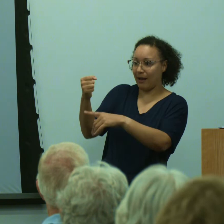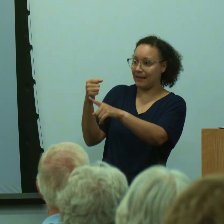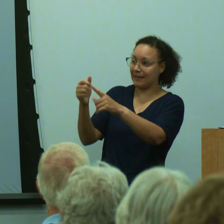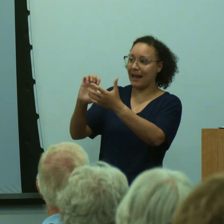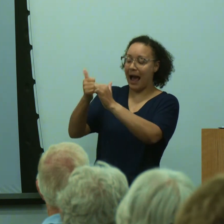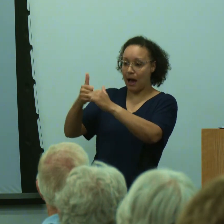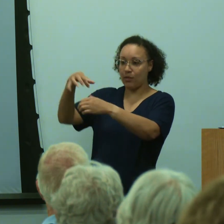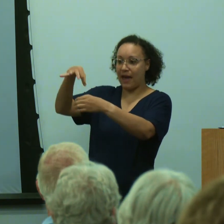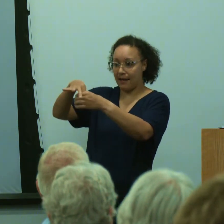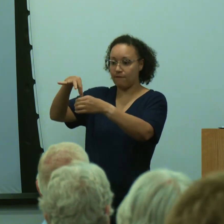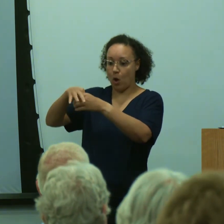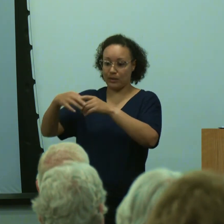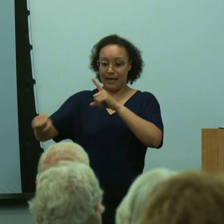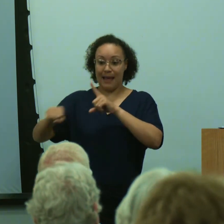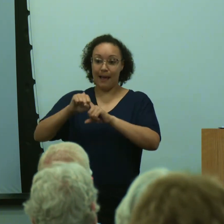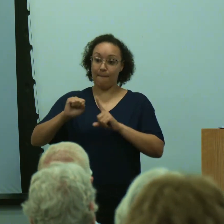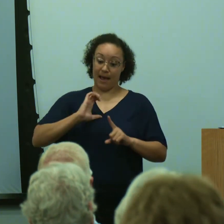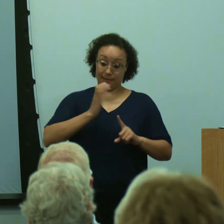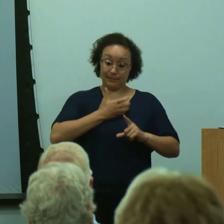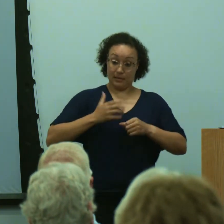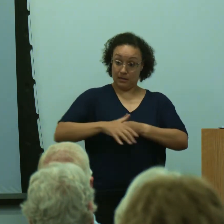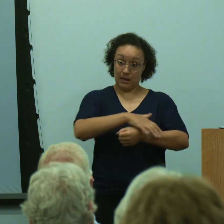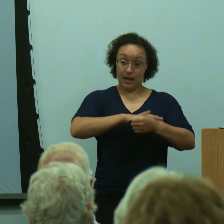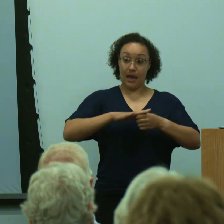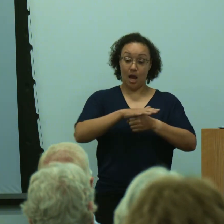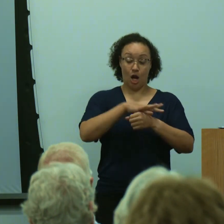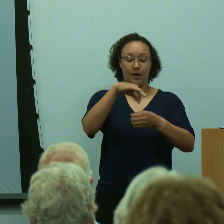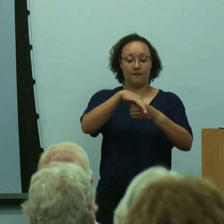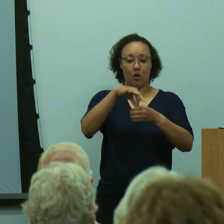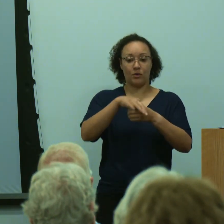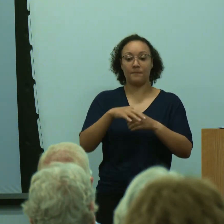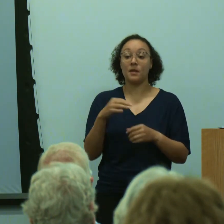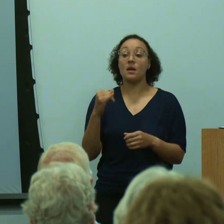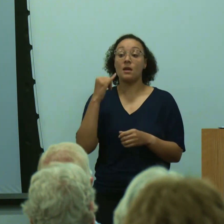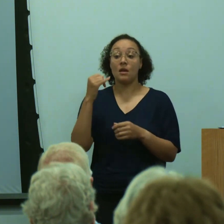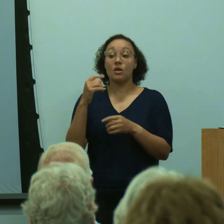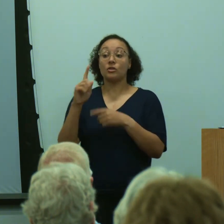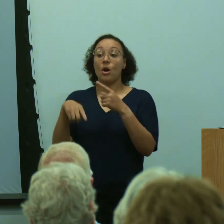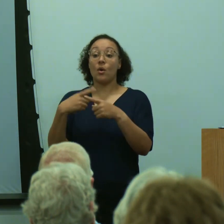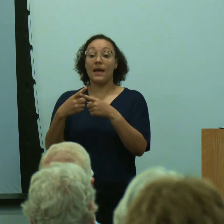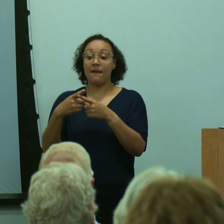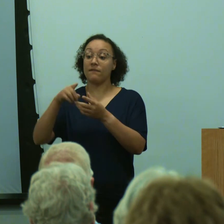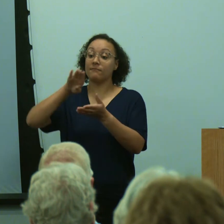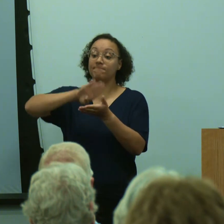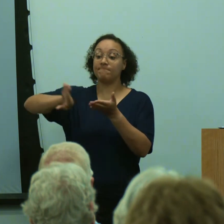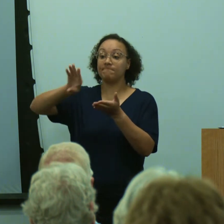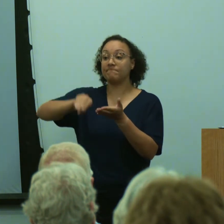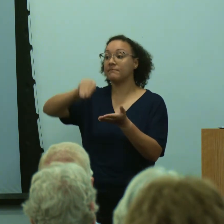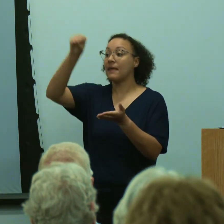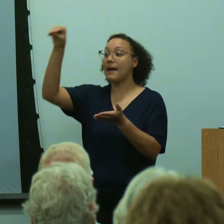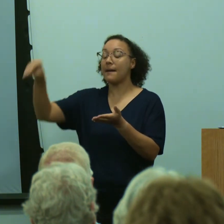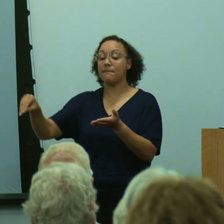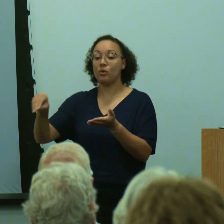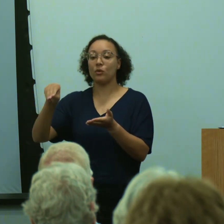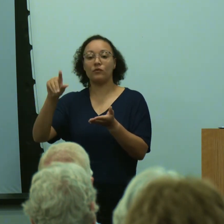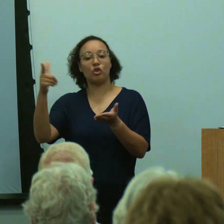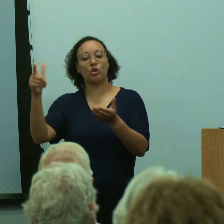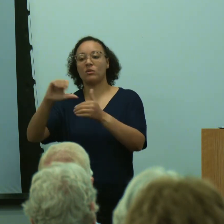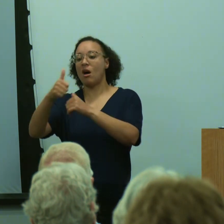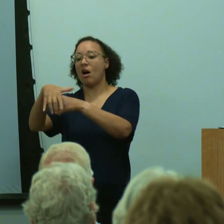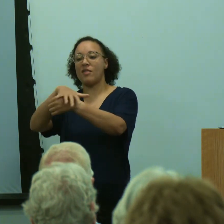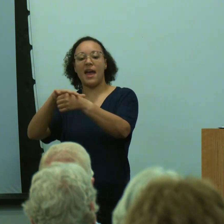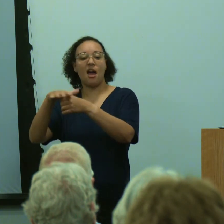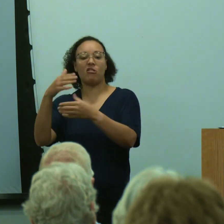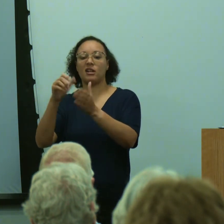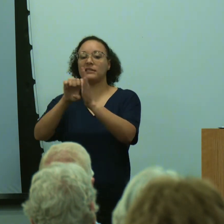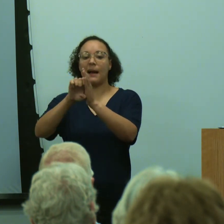are moved out to Warren County Correctional or Lebanon, it shifts. Because likely they would